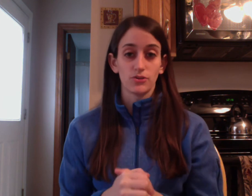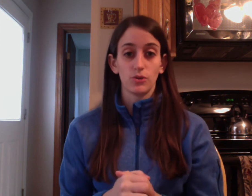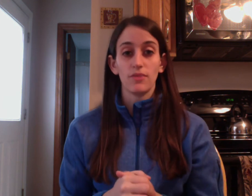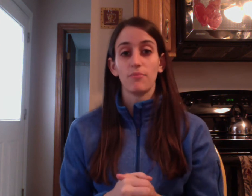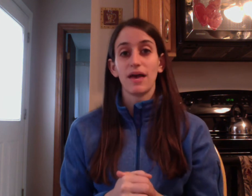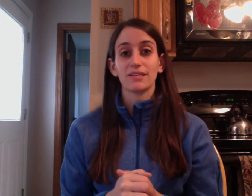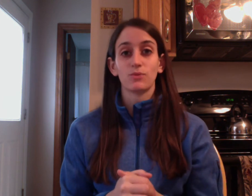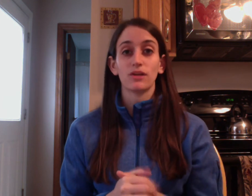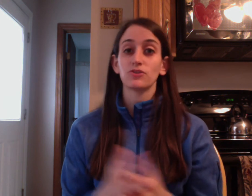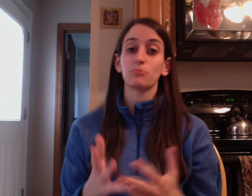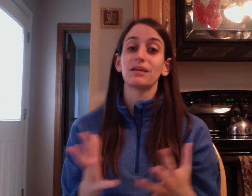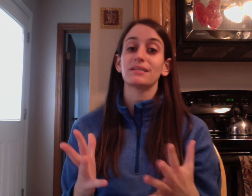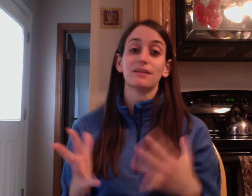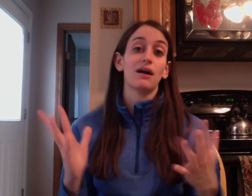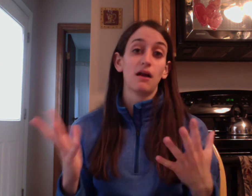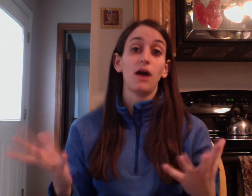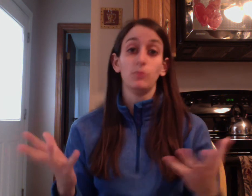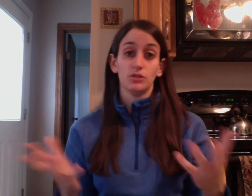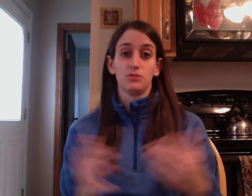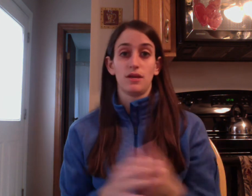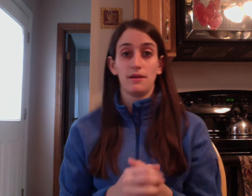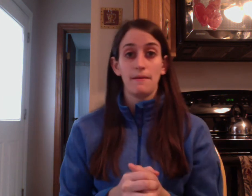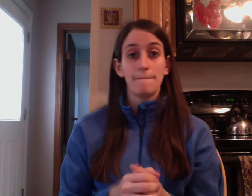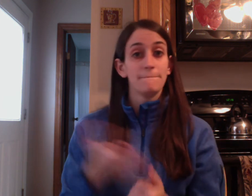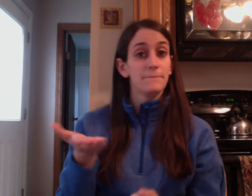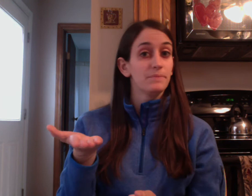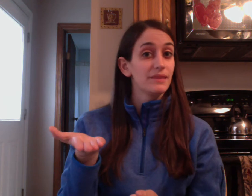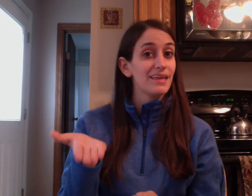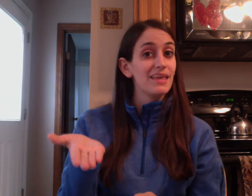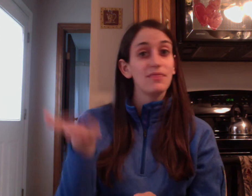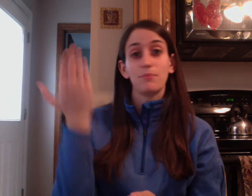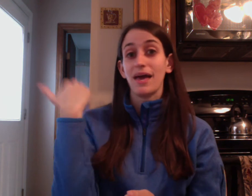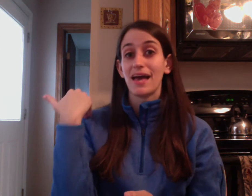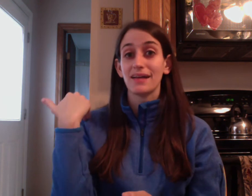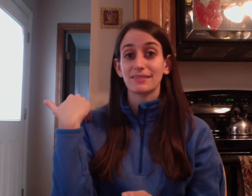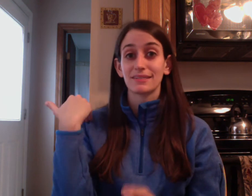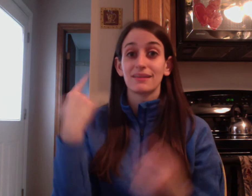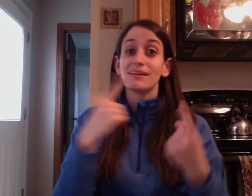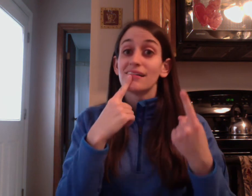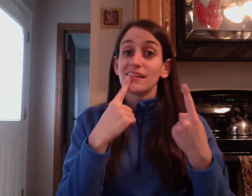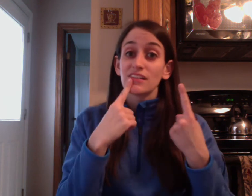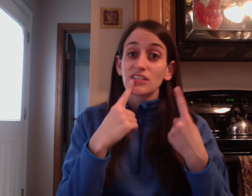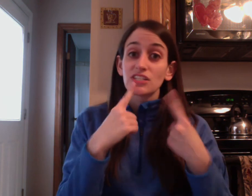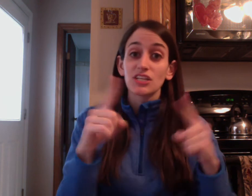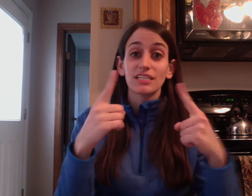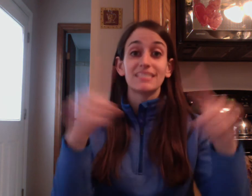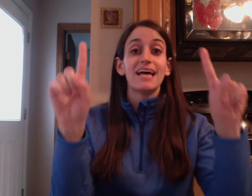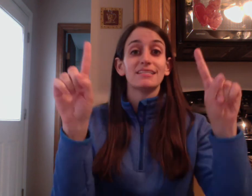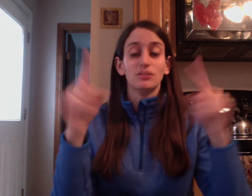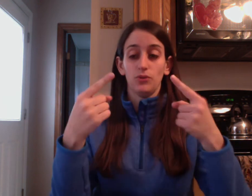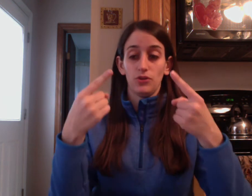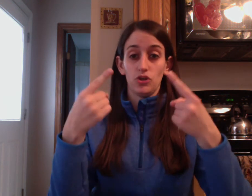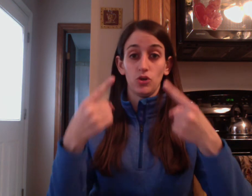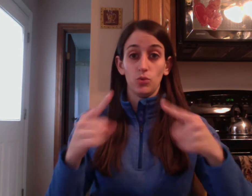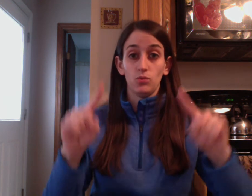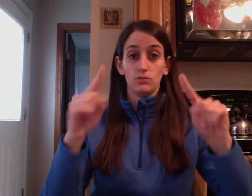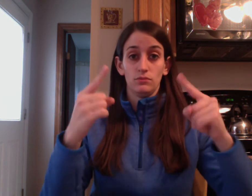in the past, what is your biggest accomplishment? In the past, success is with a U.